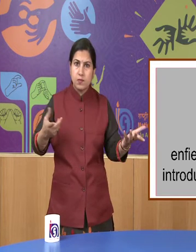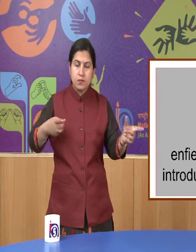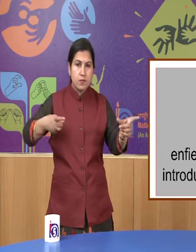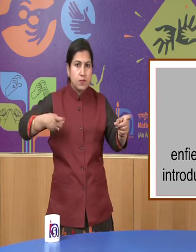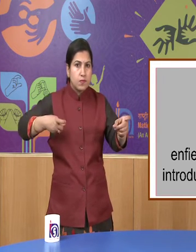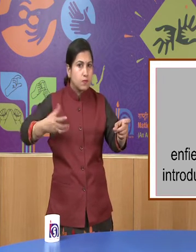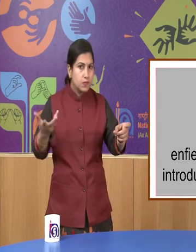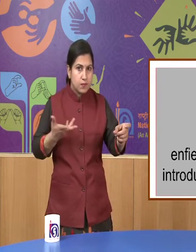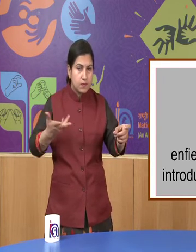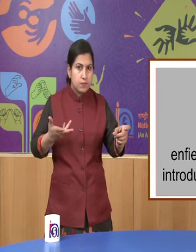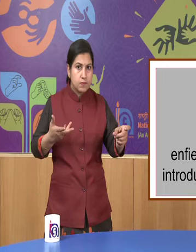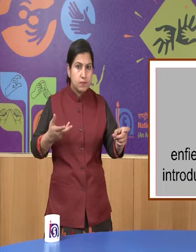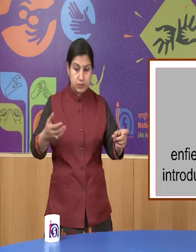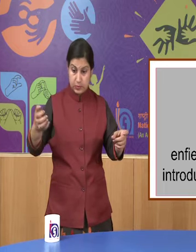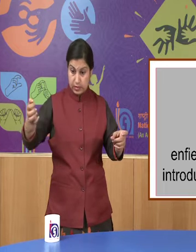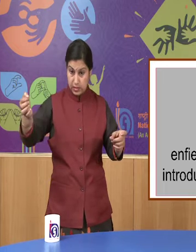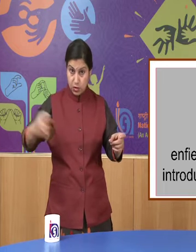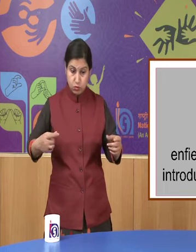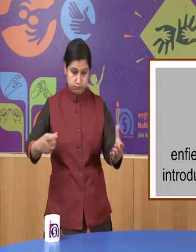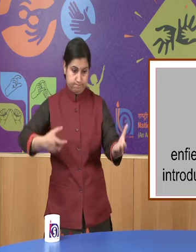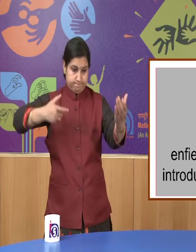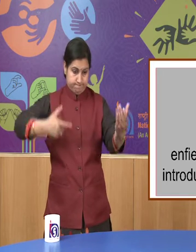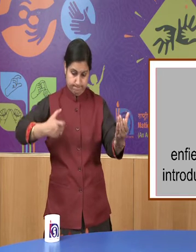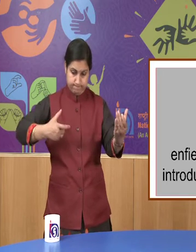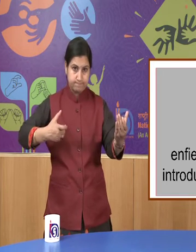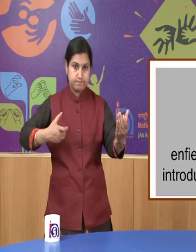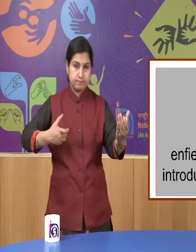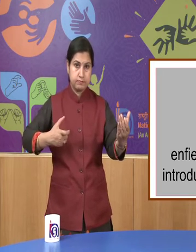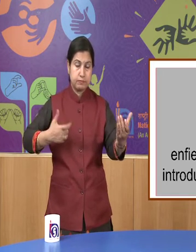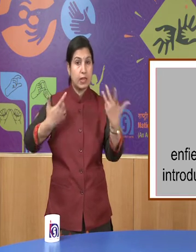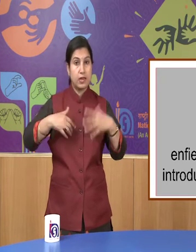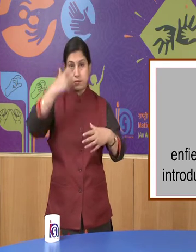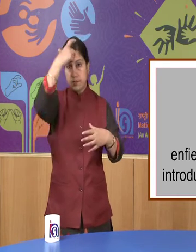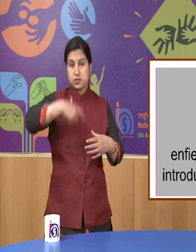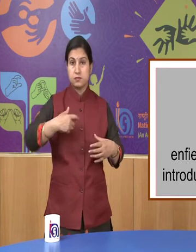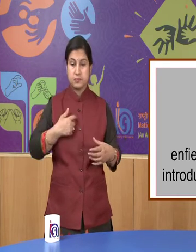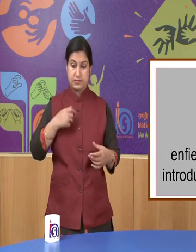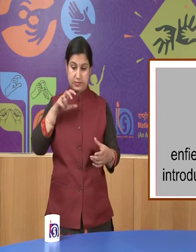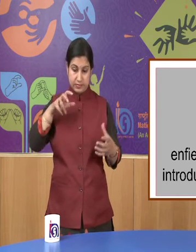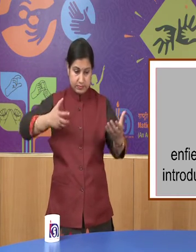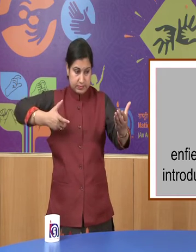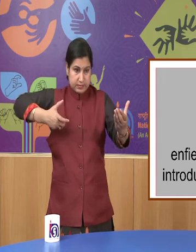And to use the new rifle, the soldier had to bite the